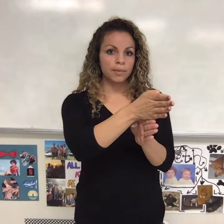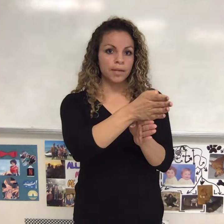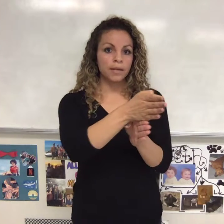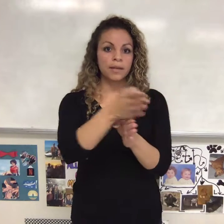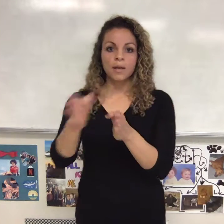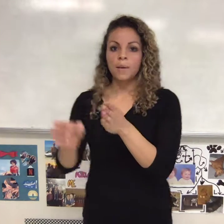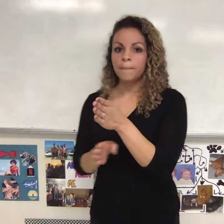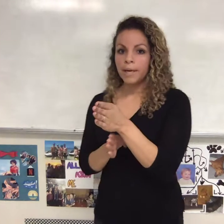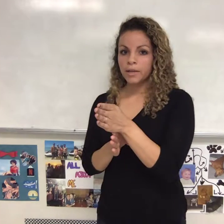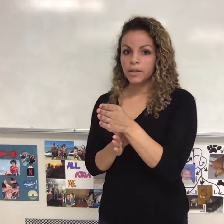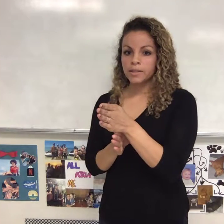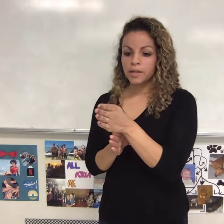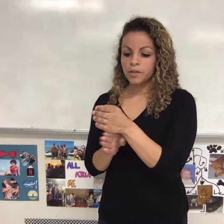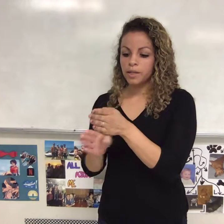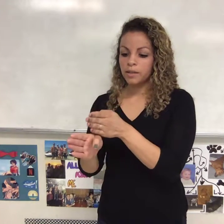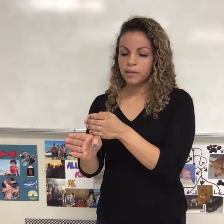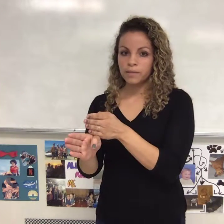hand, minor is underneath.